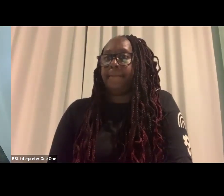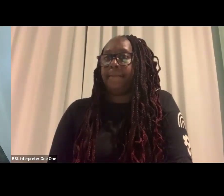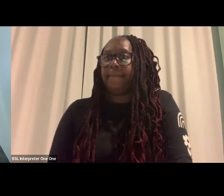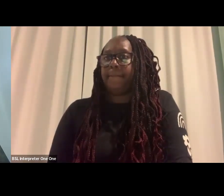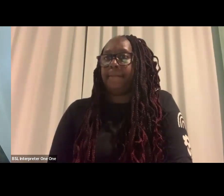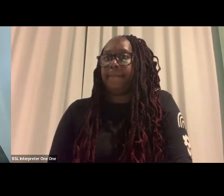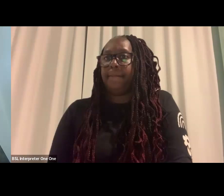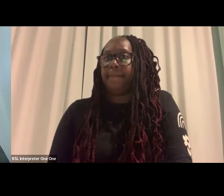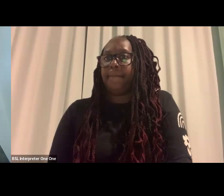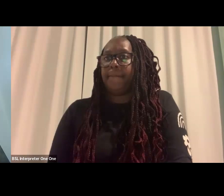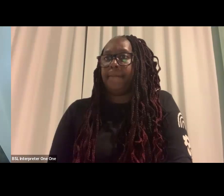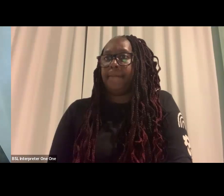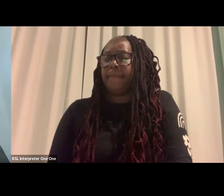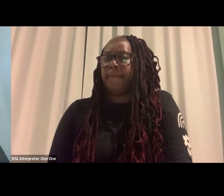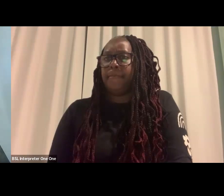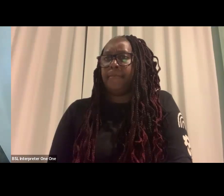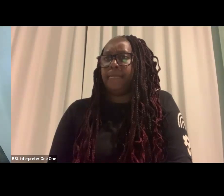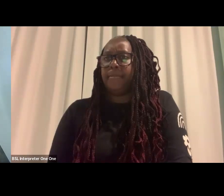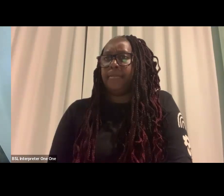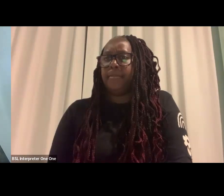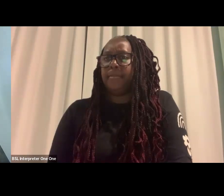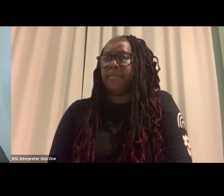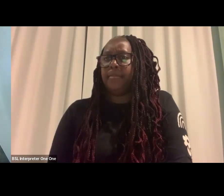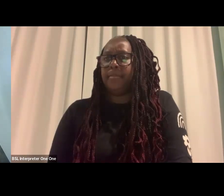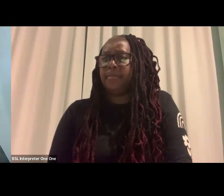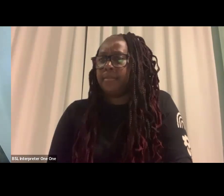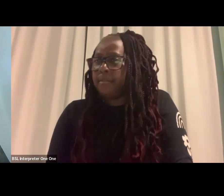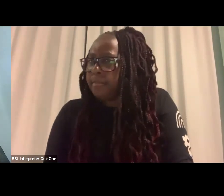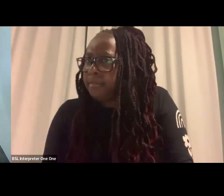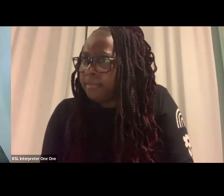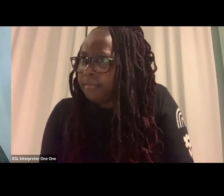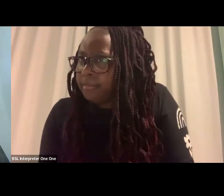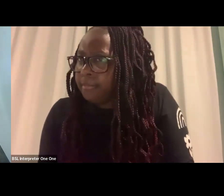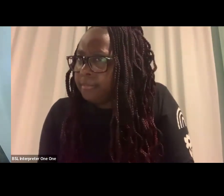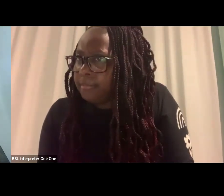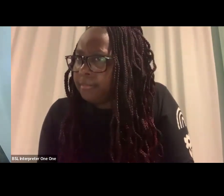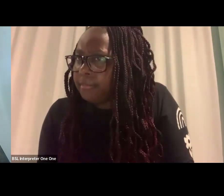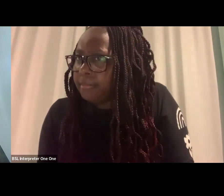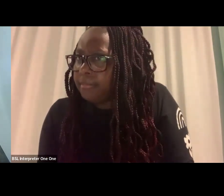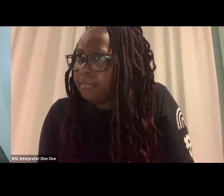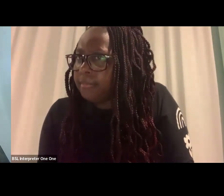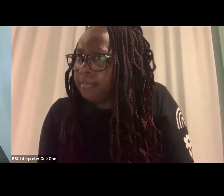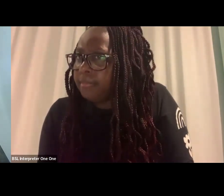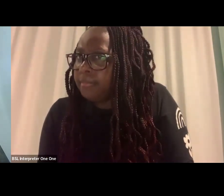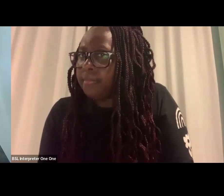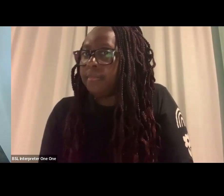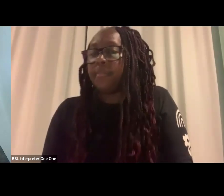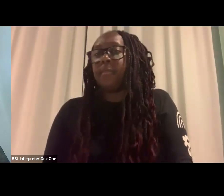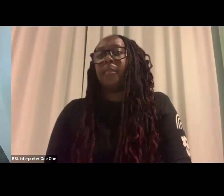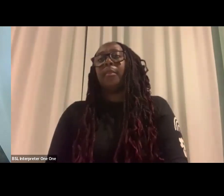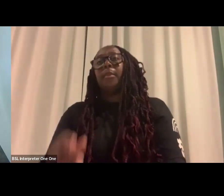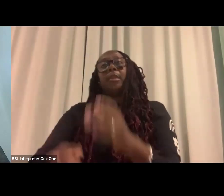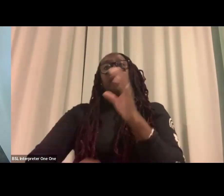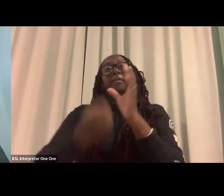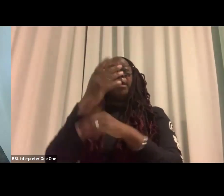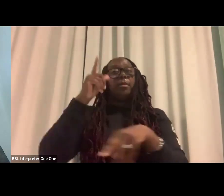combined with other index indicating, the GNH index serves as a tool to evaluate development progress over time